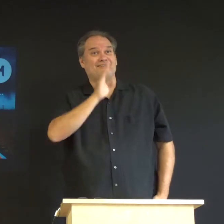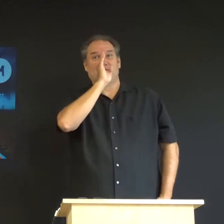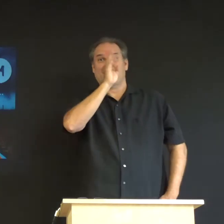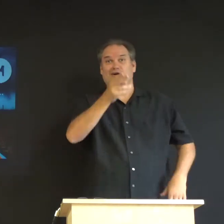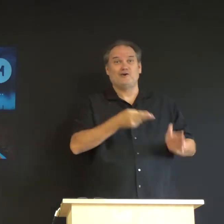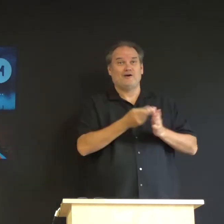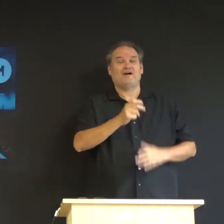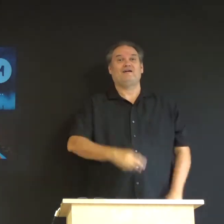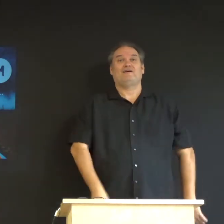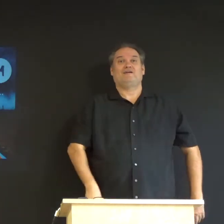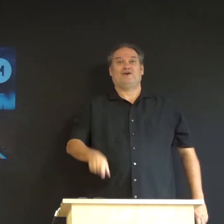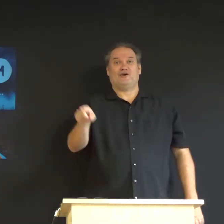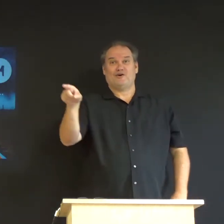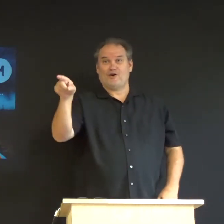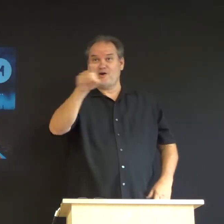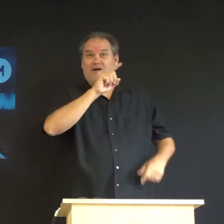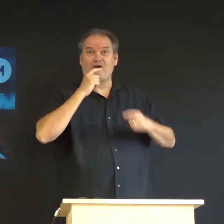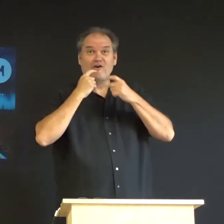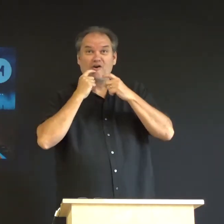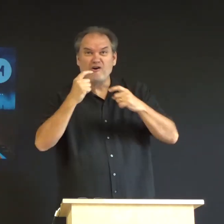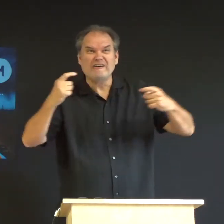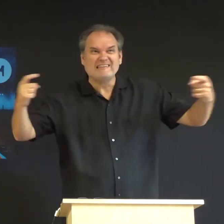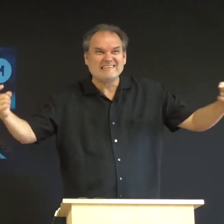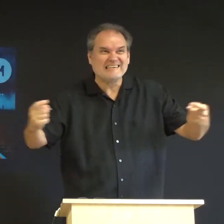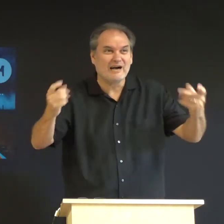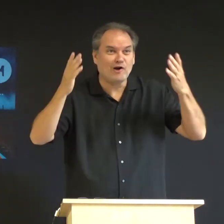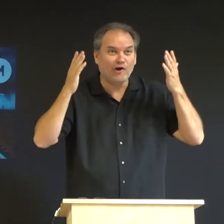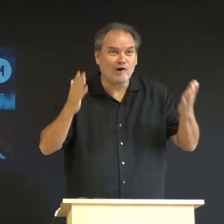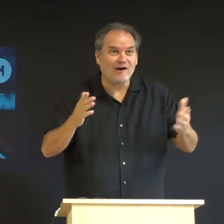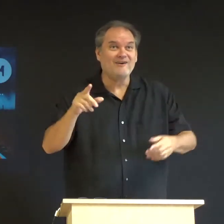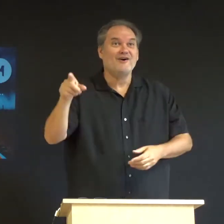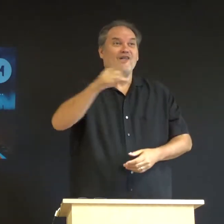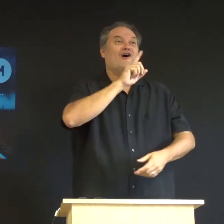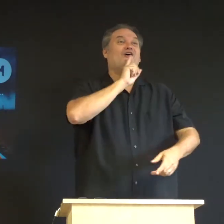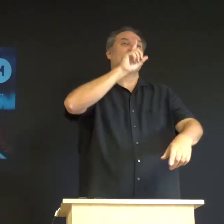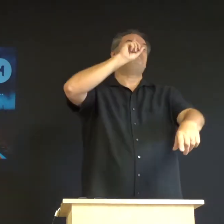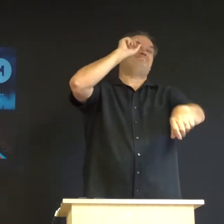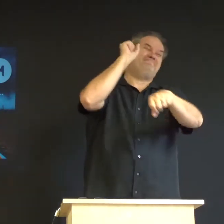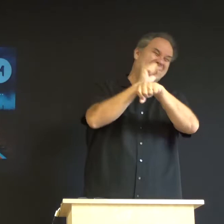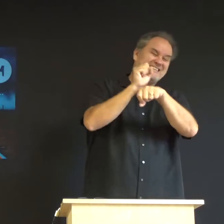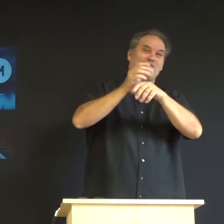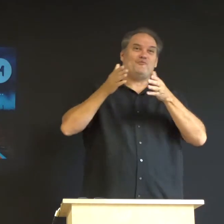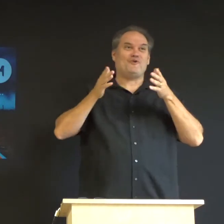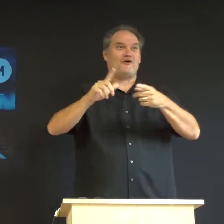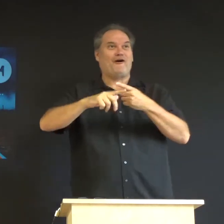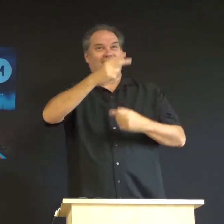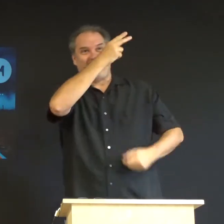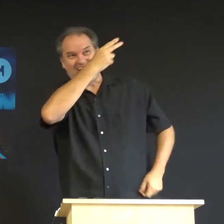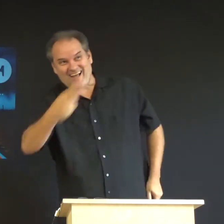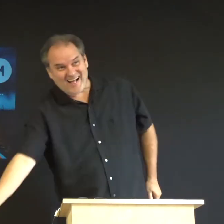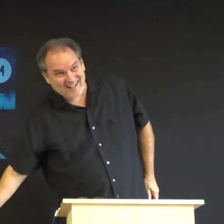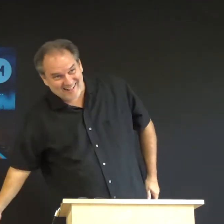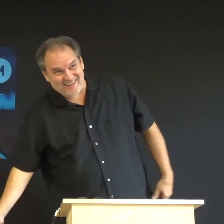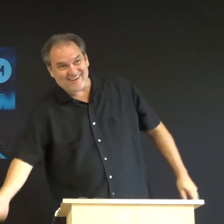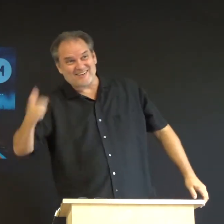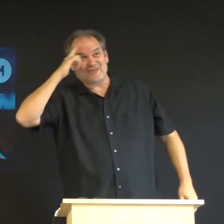Oh. Now, the truth is, we are sinners. We are on our way to